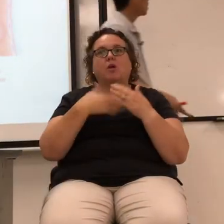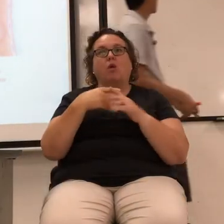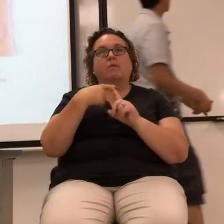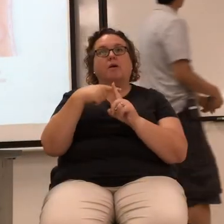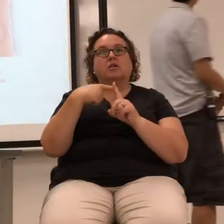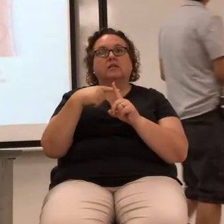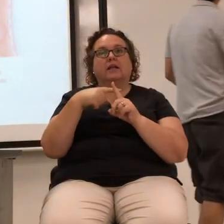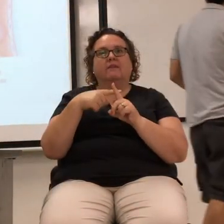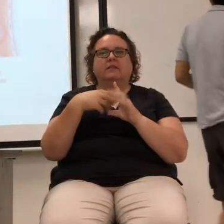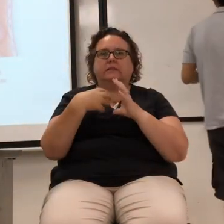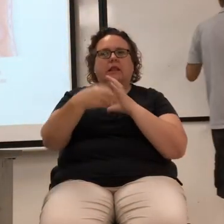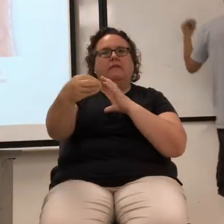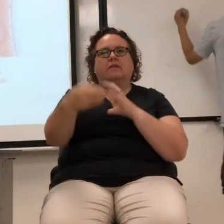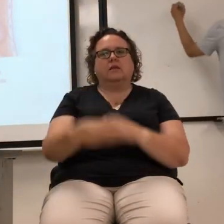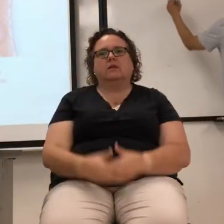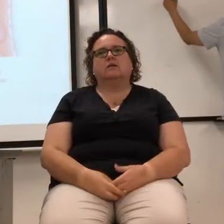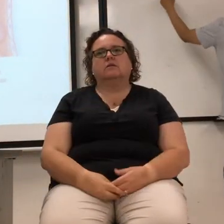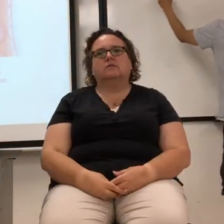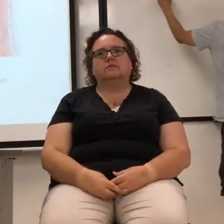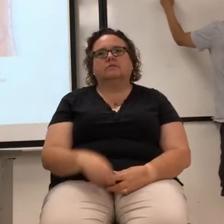leaving.